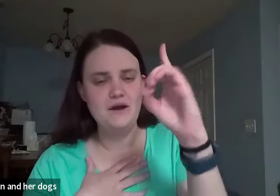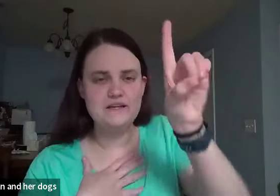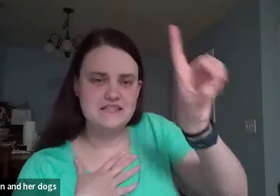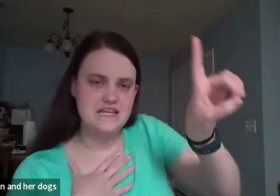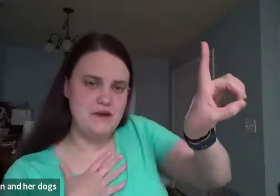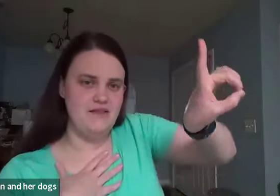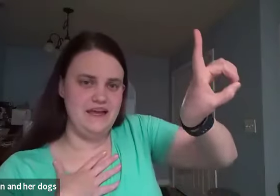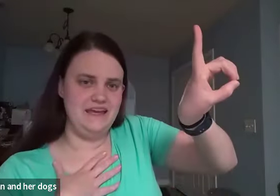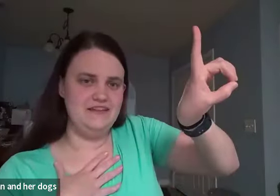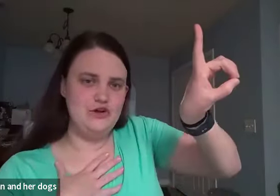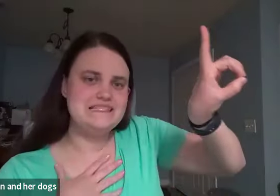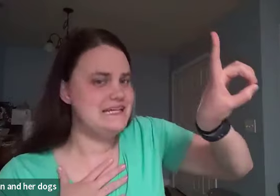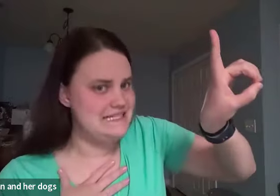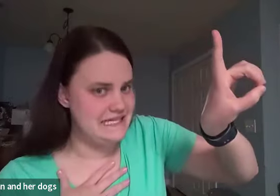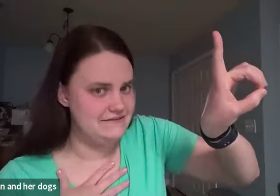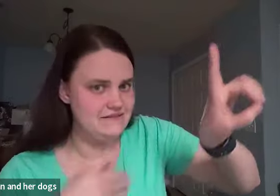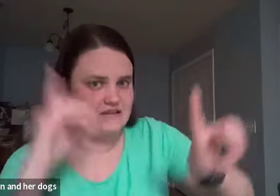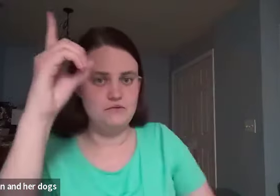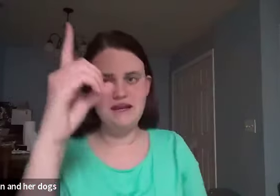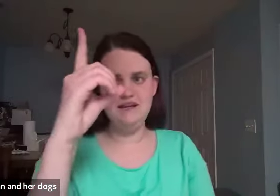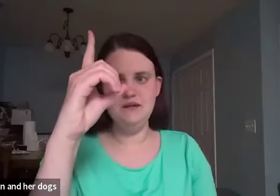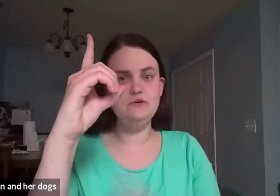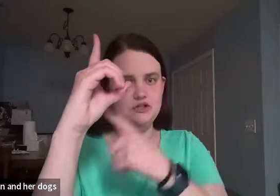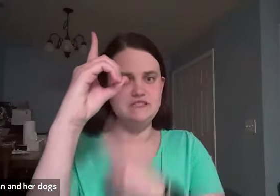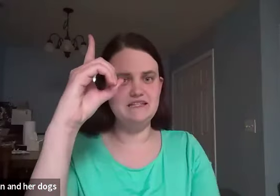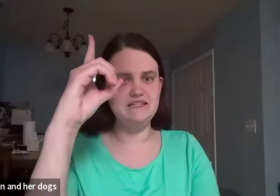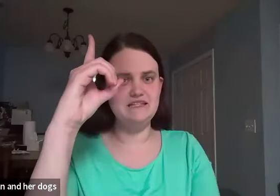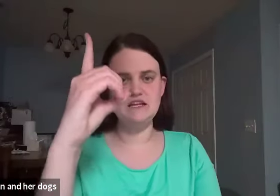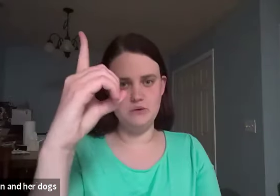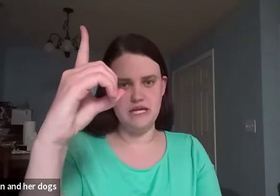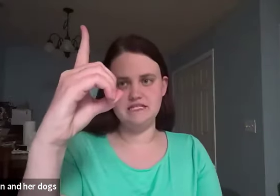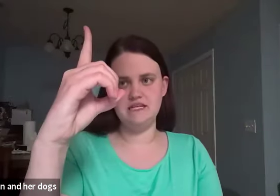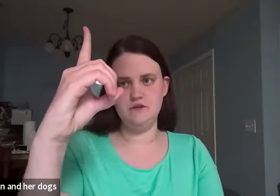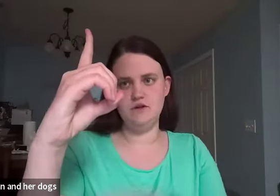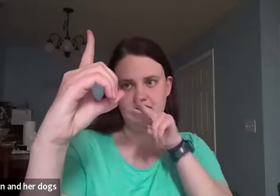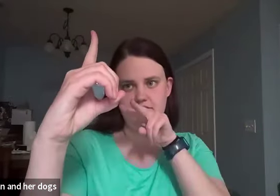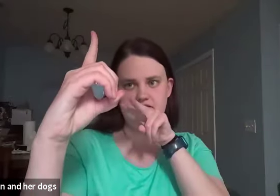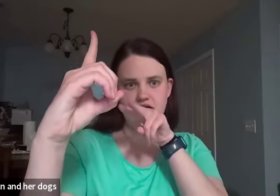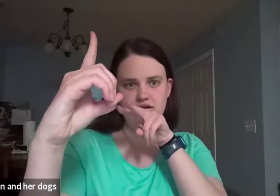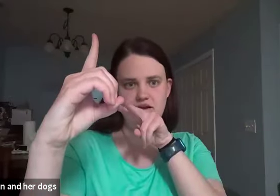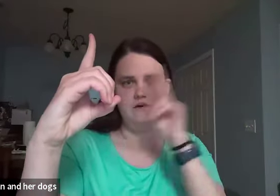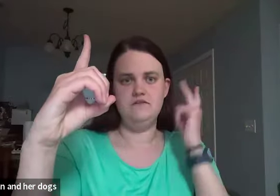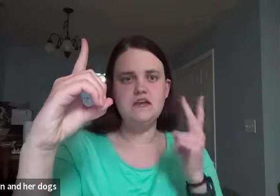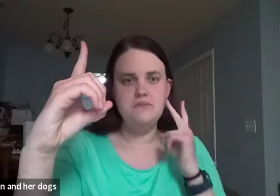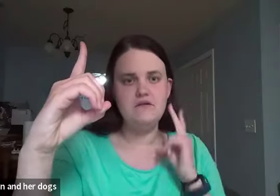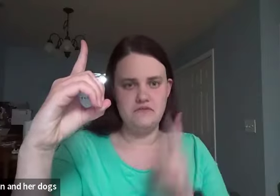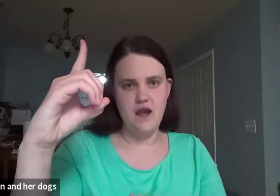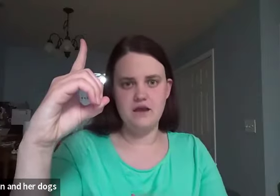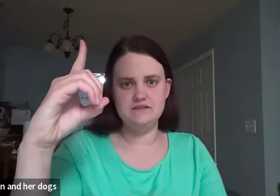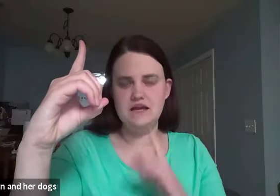I always think about like, it looks like a D. And for right-handed people, your D, it looks like a lowercase d if you look at it from the side. Think about that.